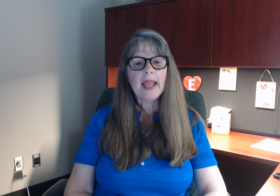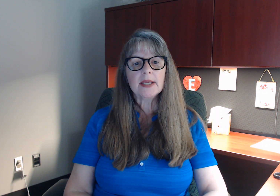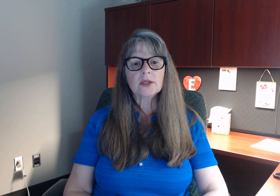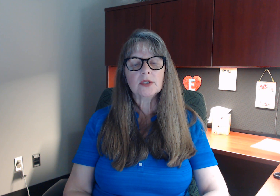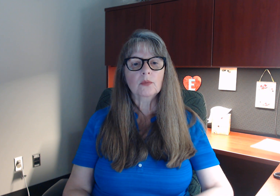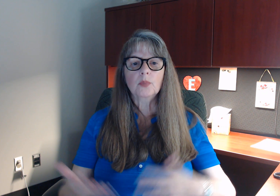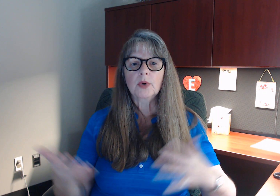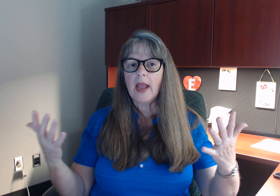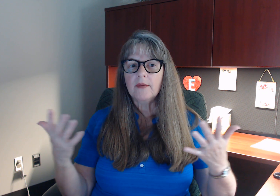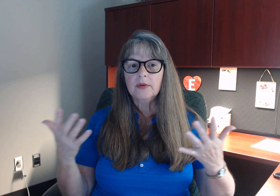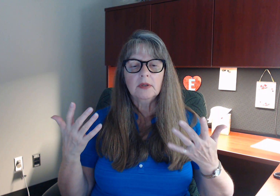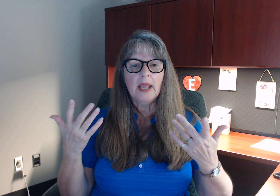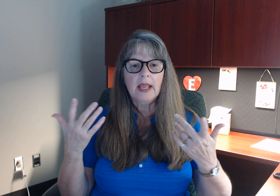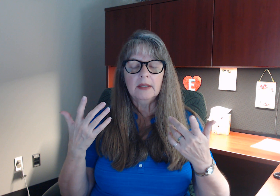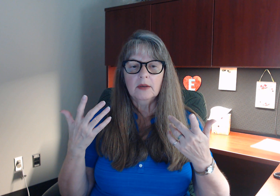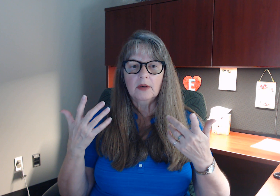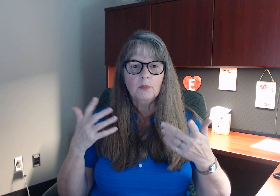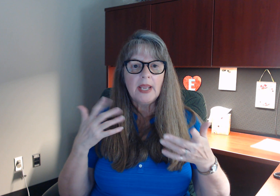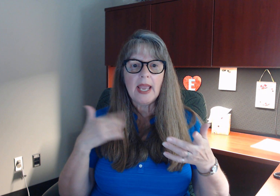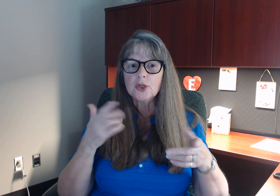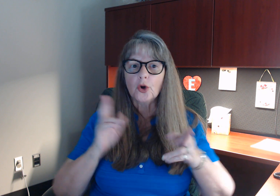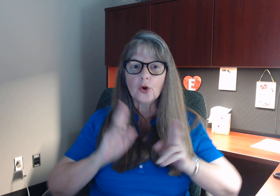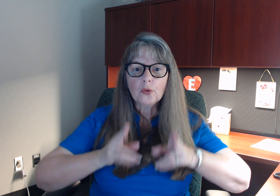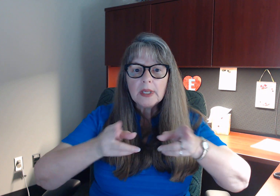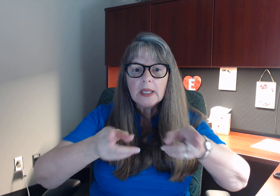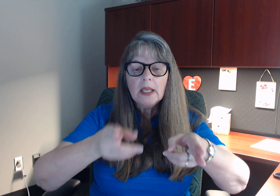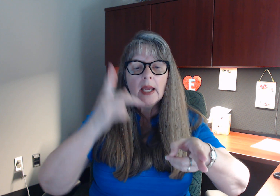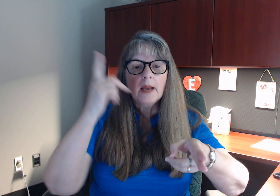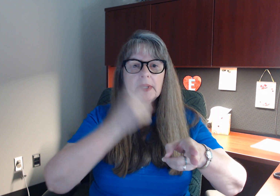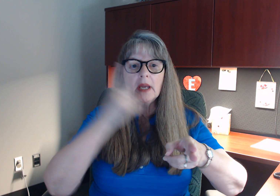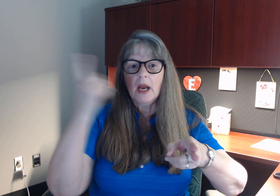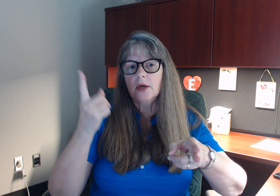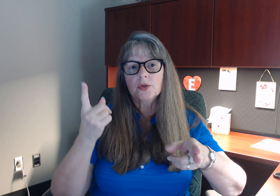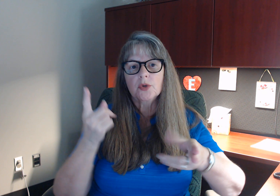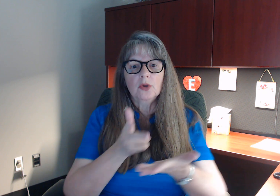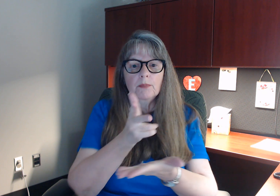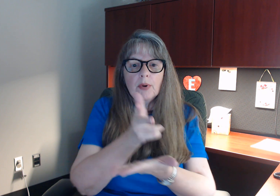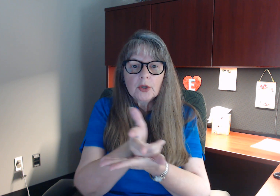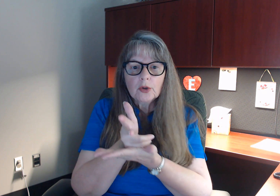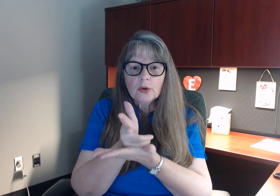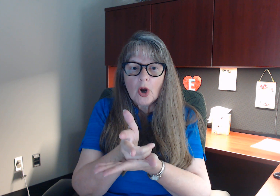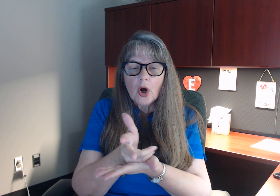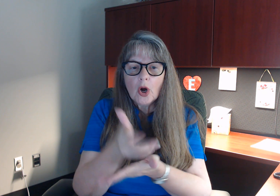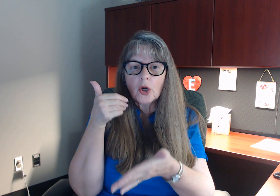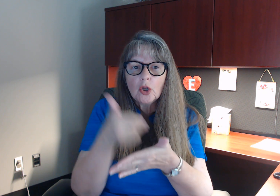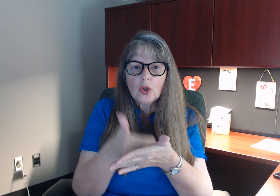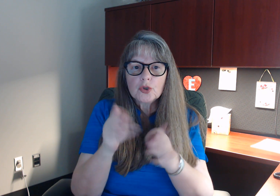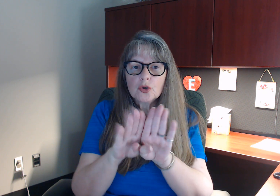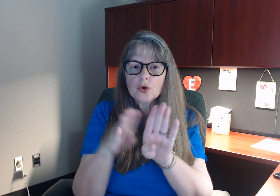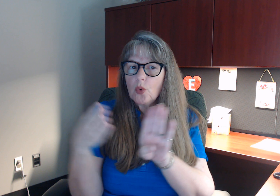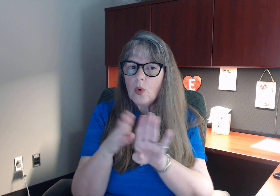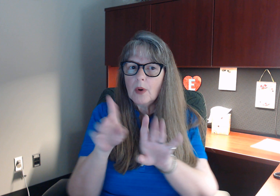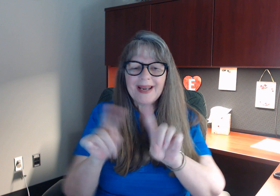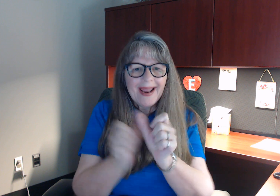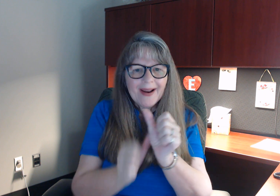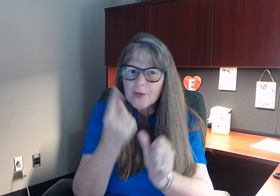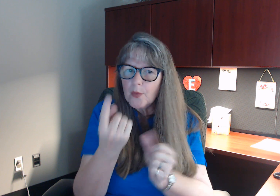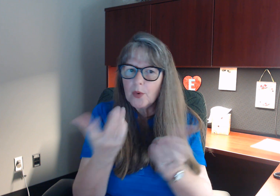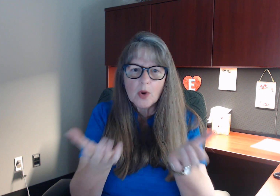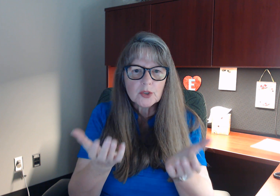and we had to hurry because you park your car close to the door, but everyone wants to,